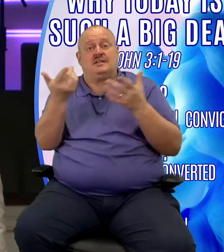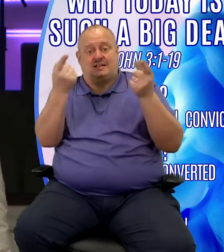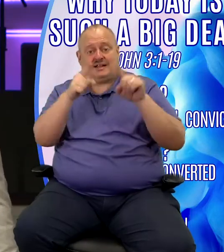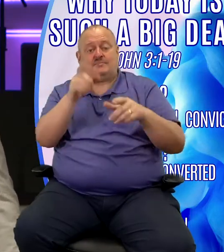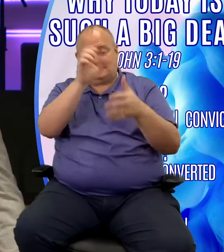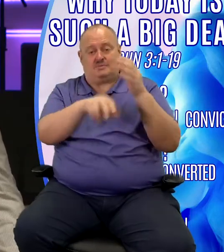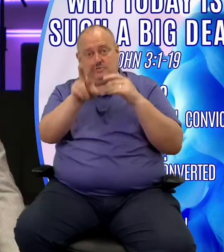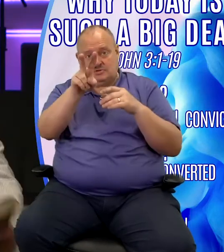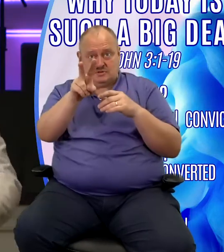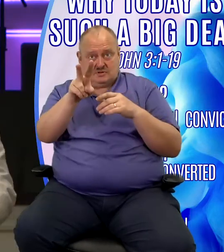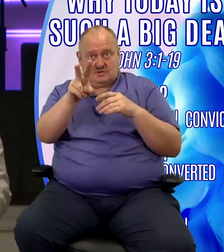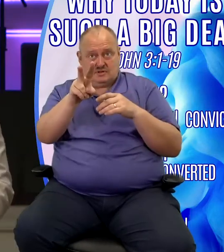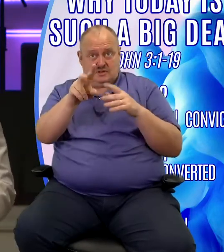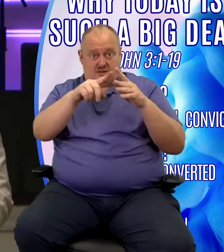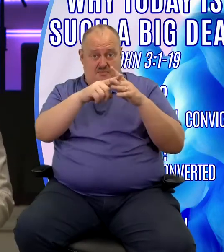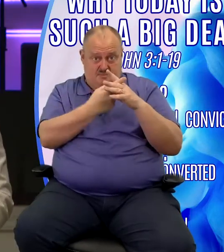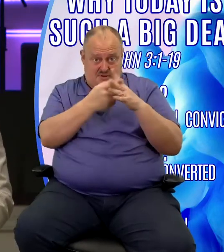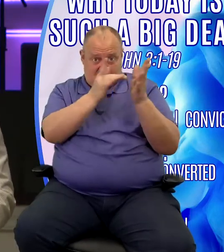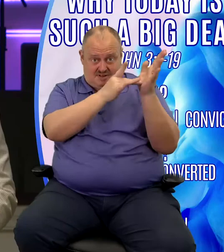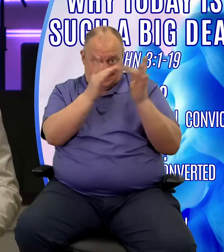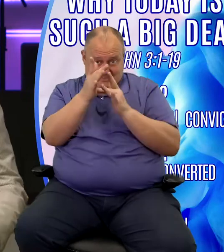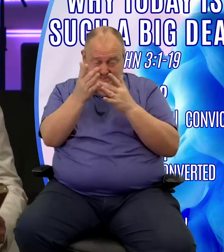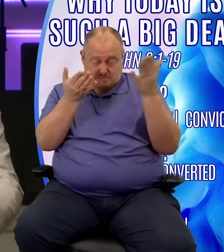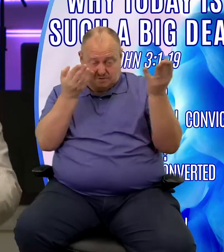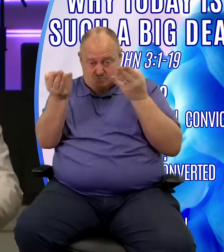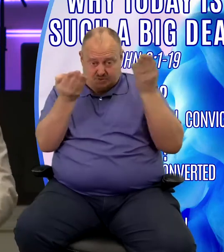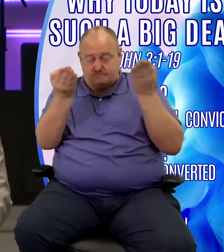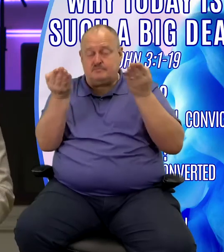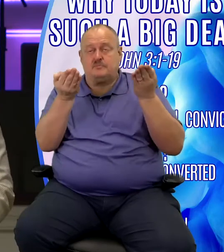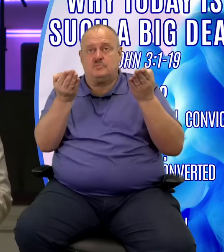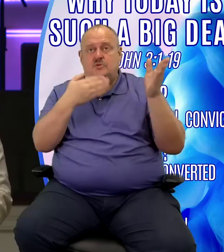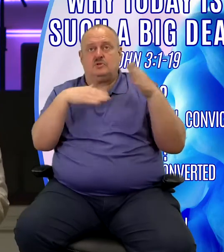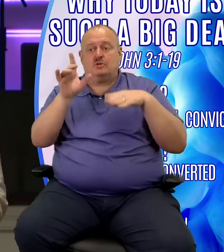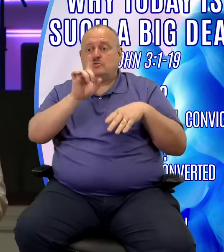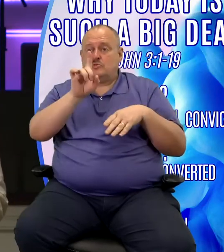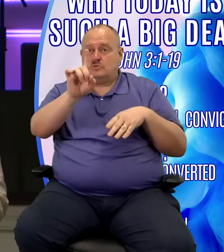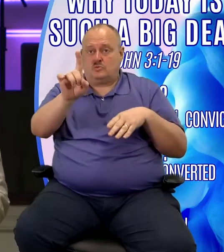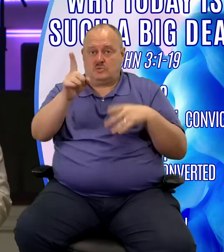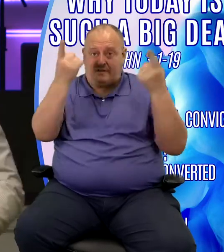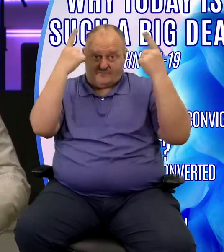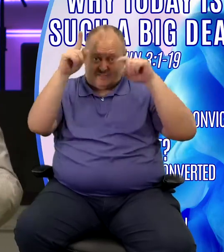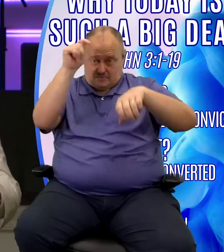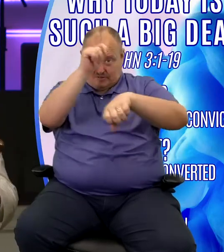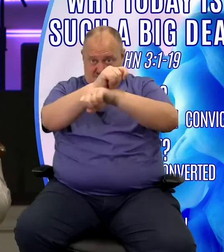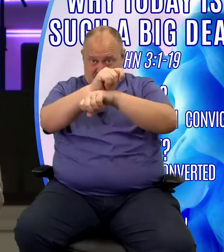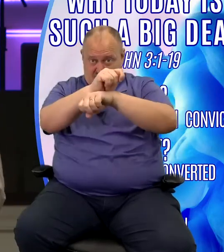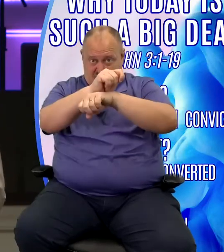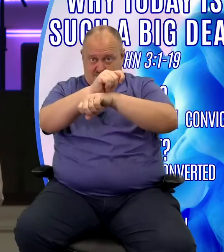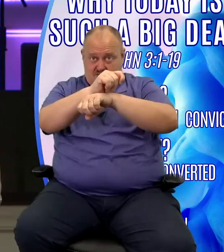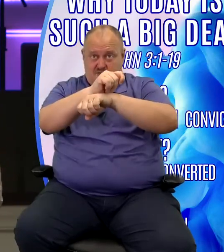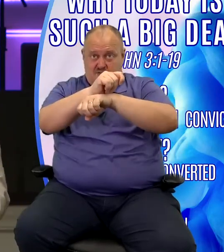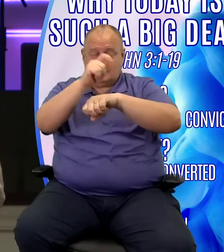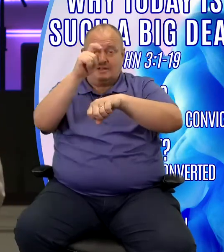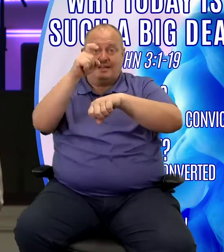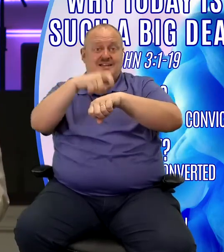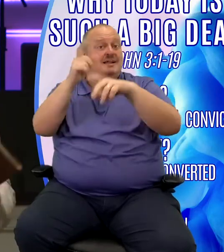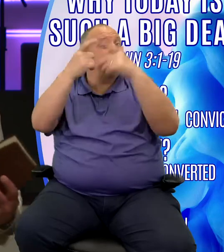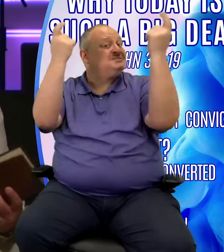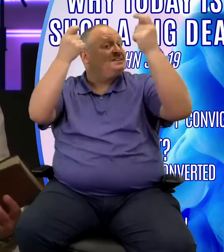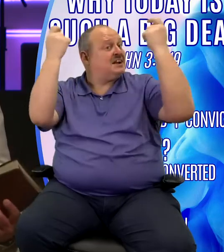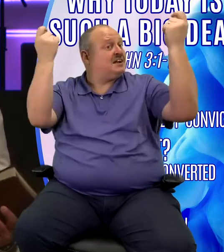2. Here in the beginning of Jesus' ministry, he walks into that famous Temple Mount. It's the time of celebrating